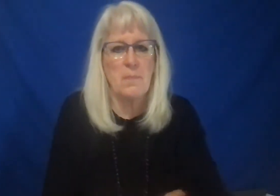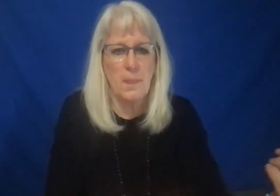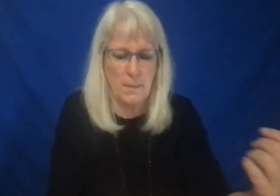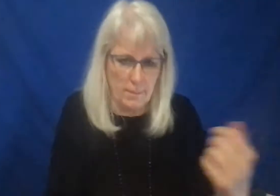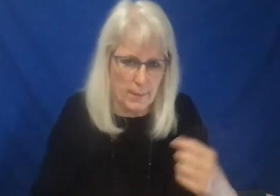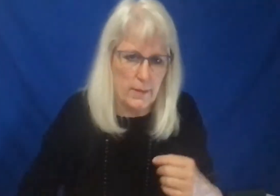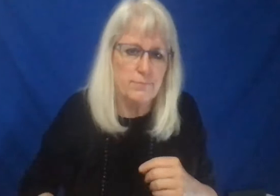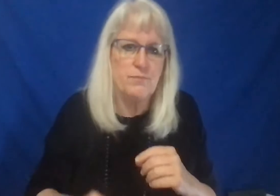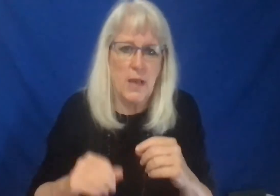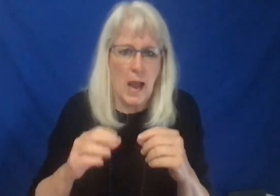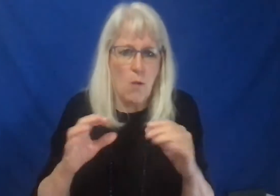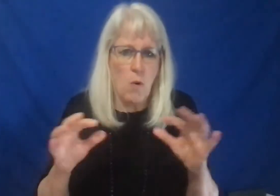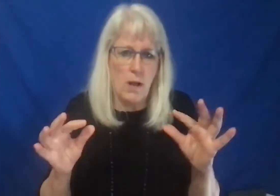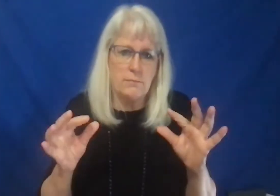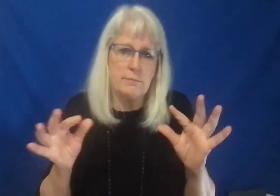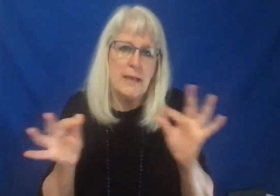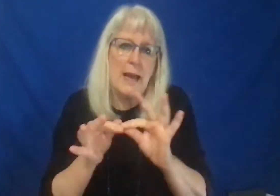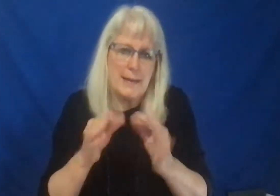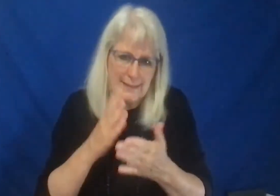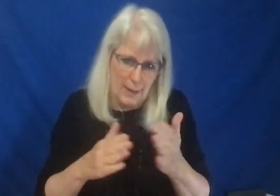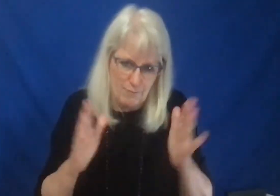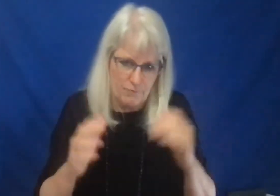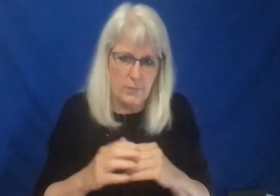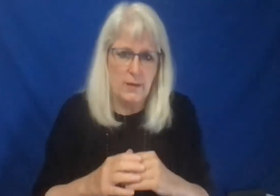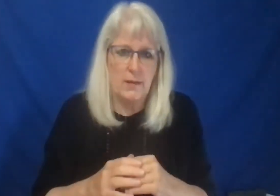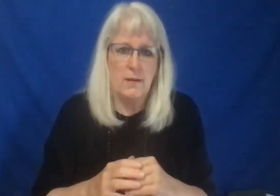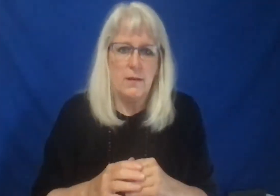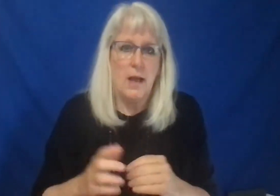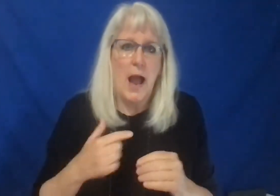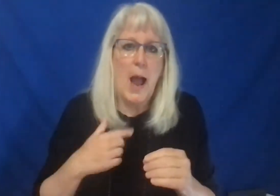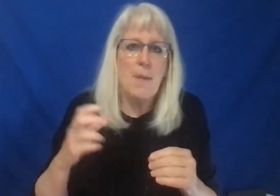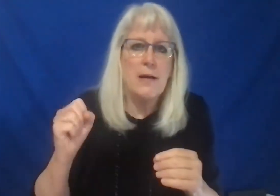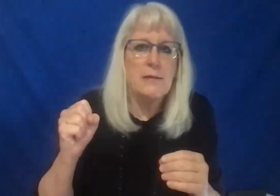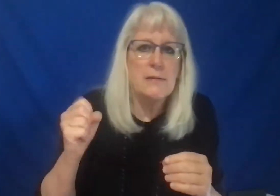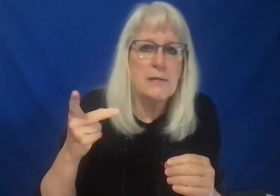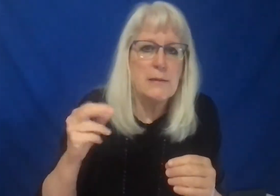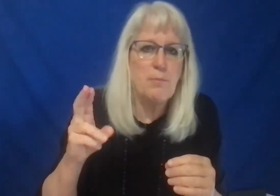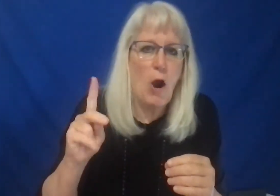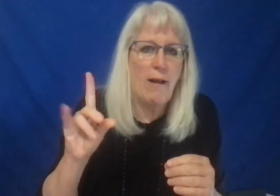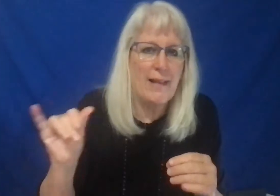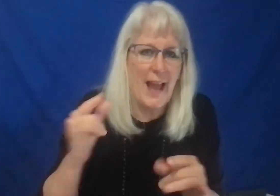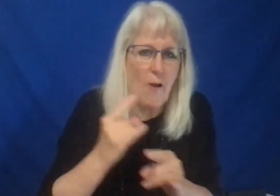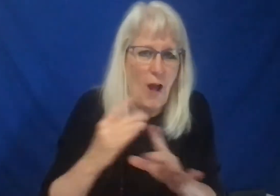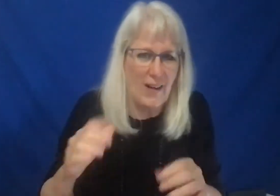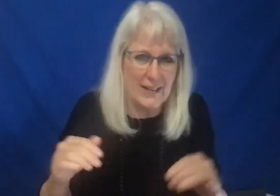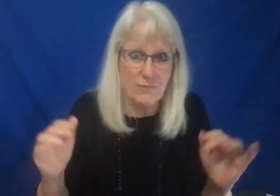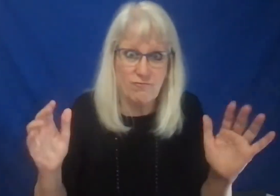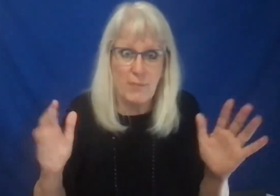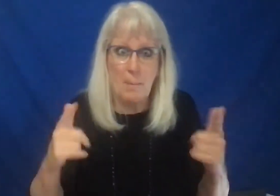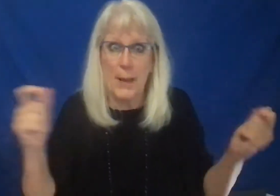diagram a little bit. I am a sparkly alcoholic, you know, and Steve reassured me that there was a place